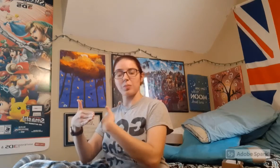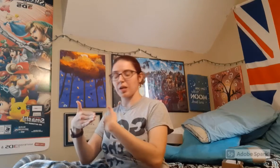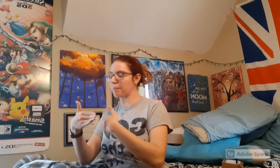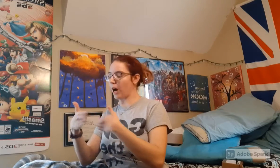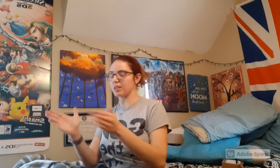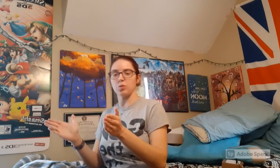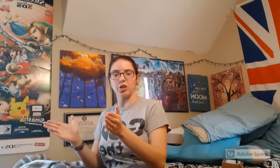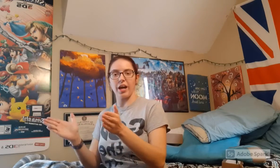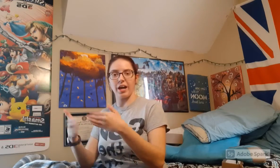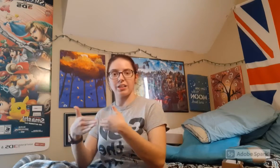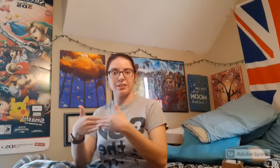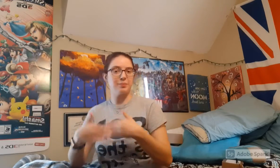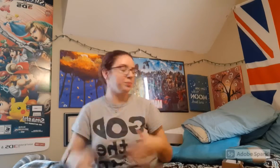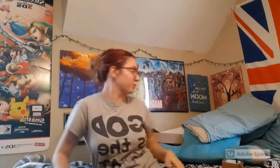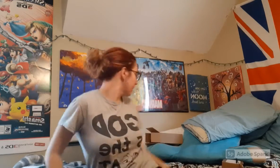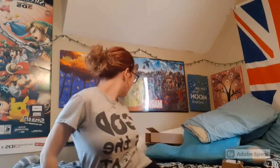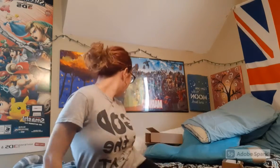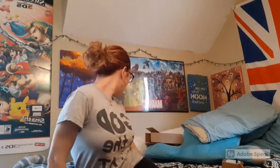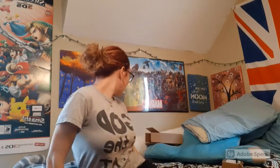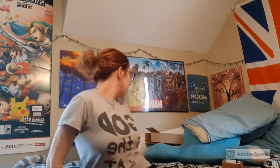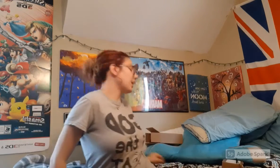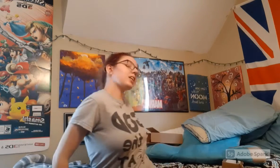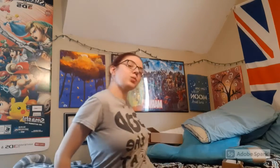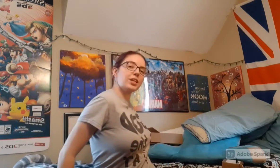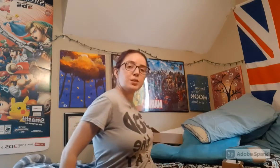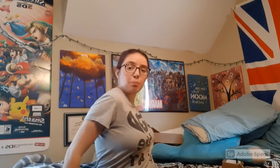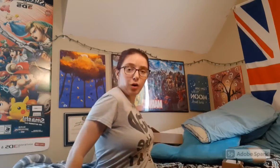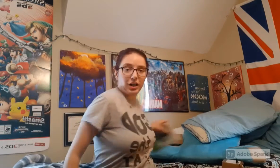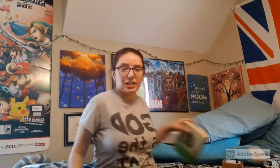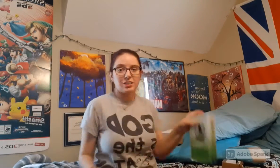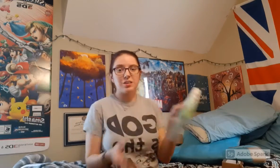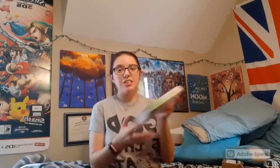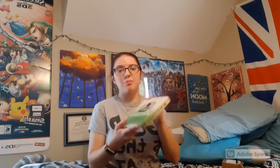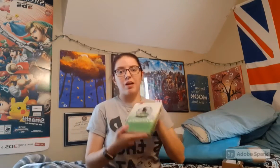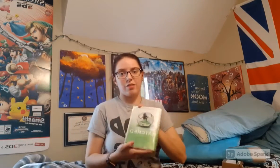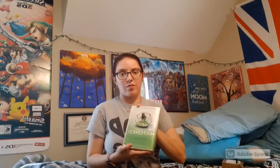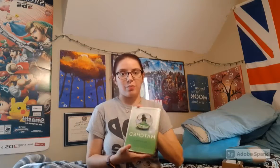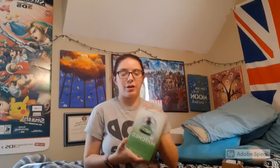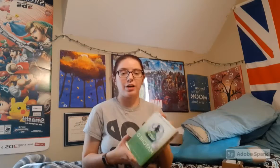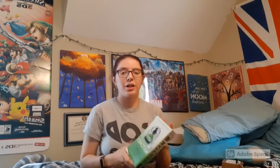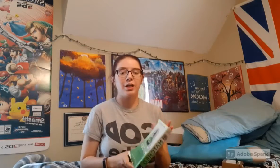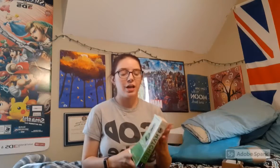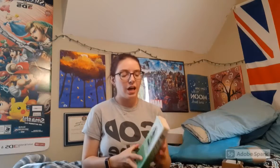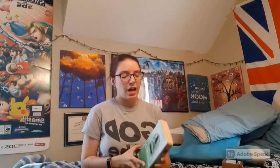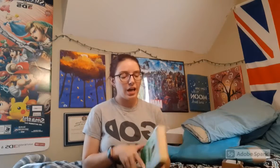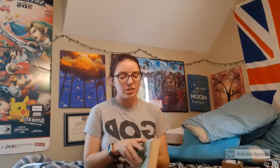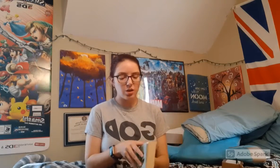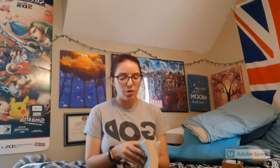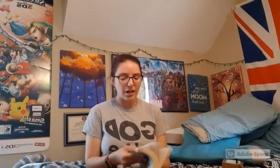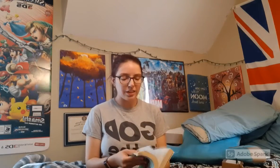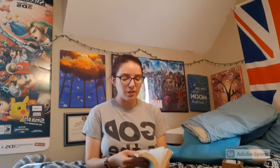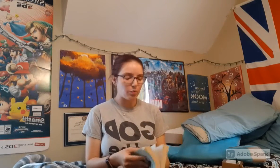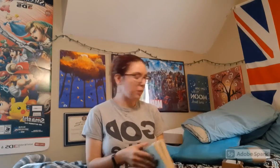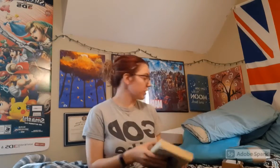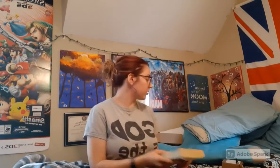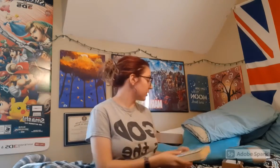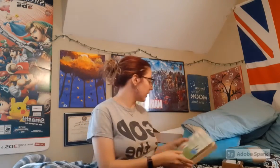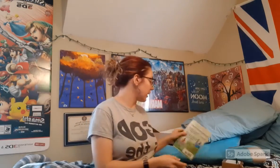making box with your hand. The next one is book. So this is my favorite book, and so I think you probably have seen how